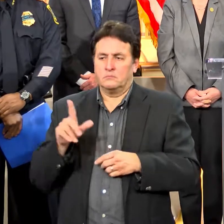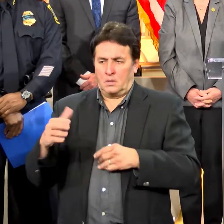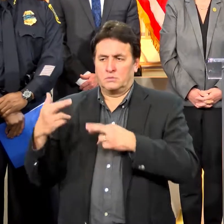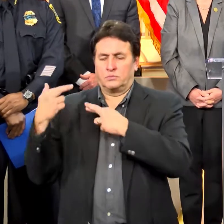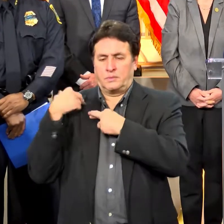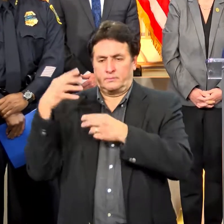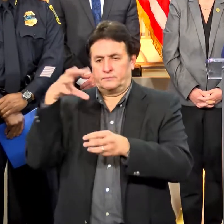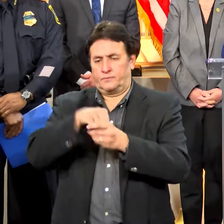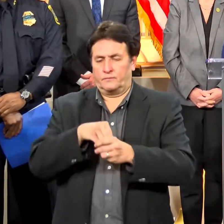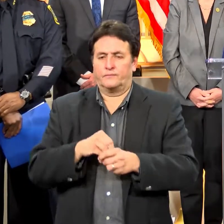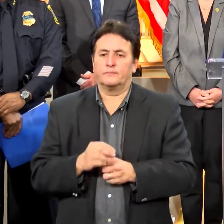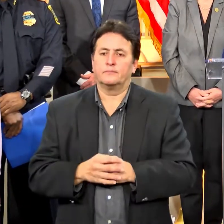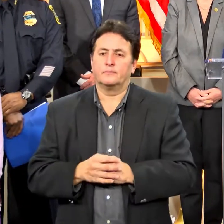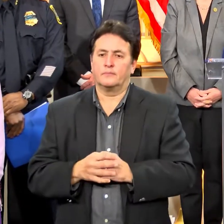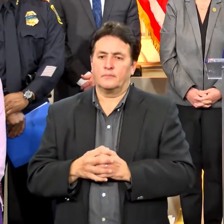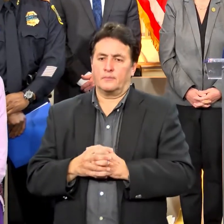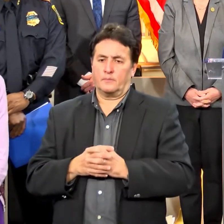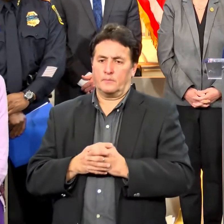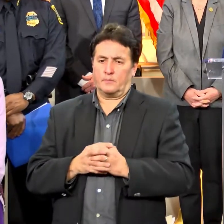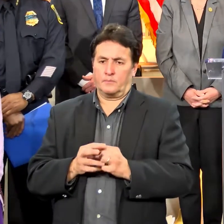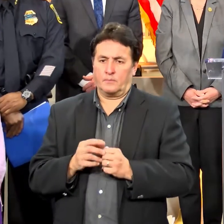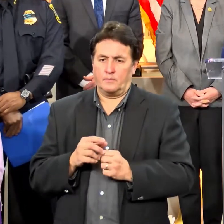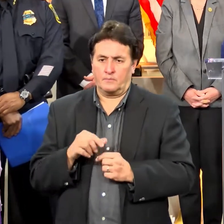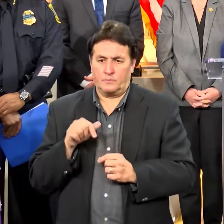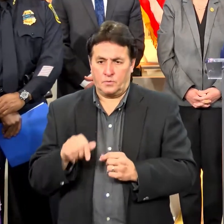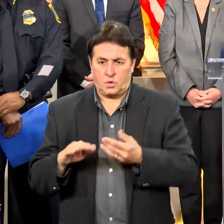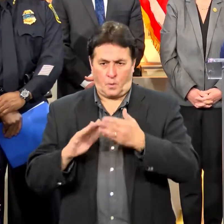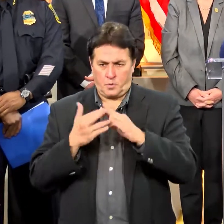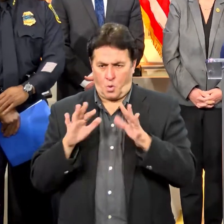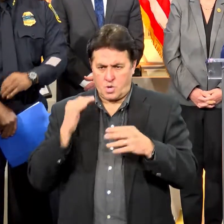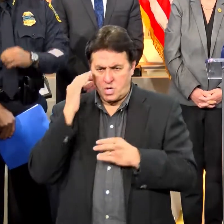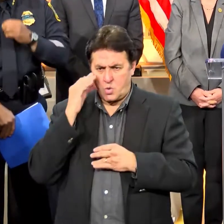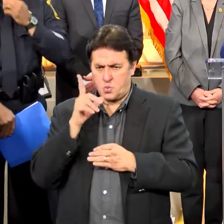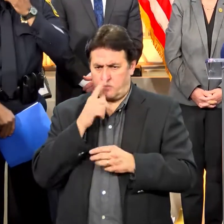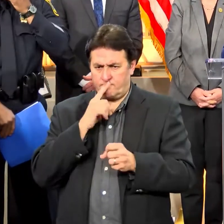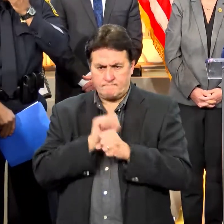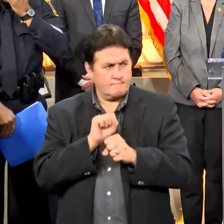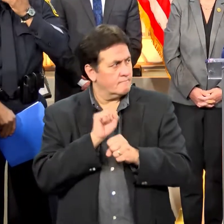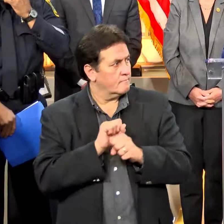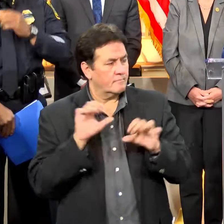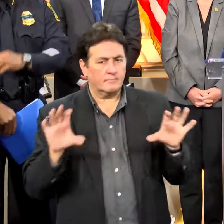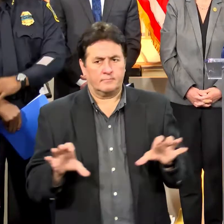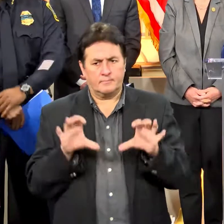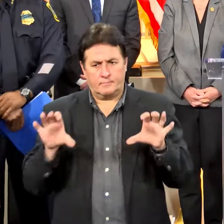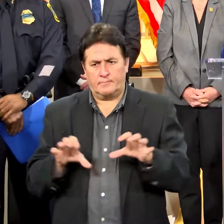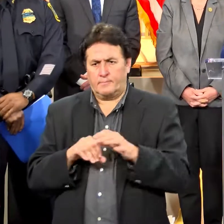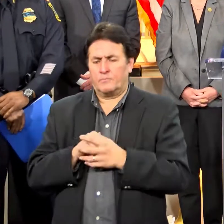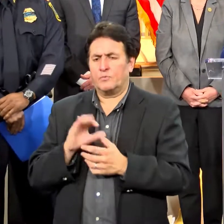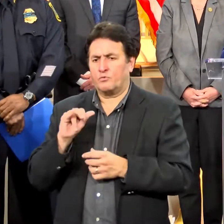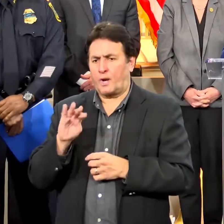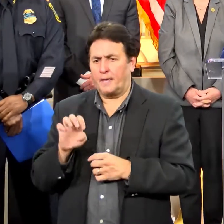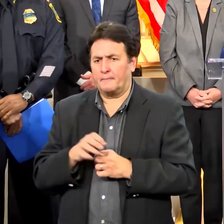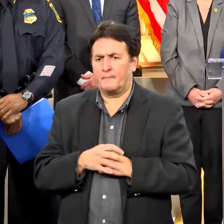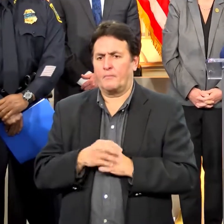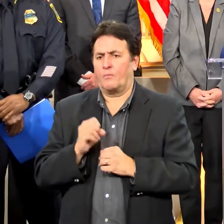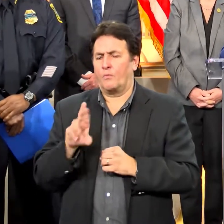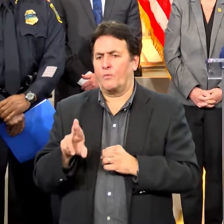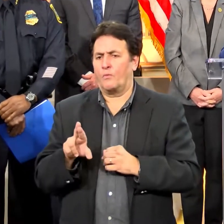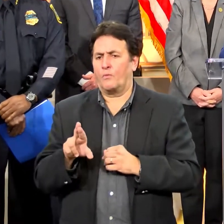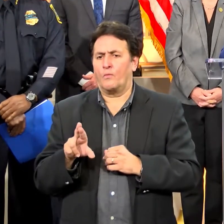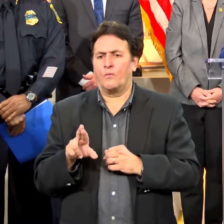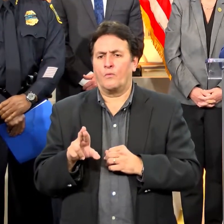who have either committed a crime or thinking about committing a crime. You too have